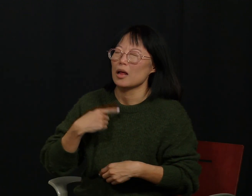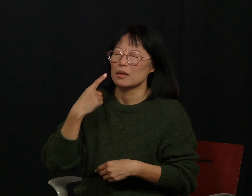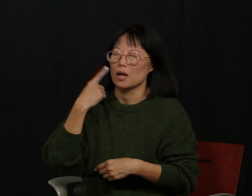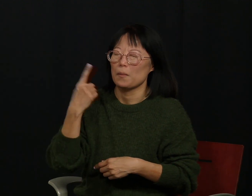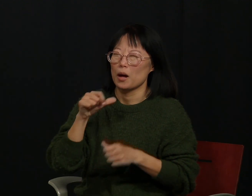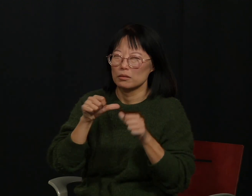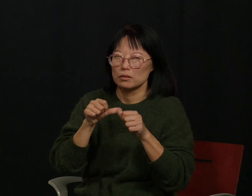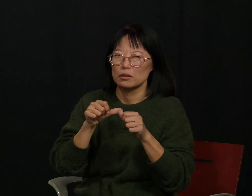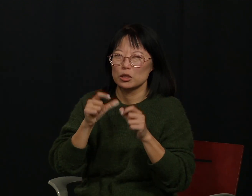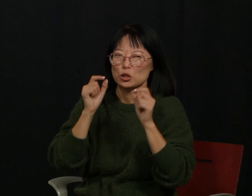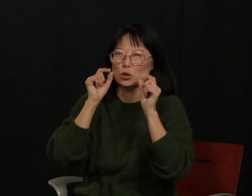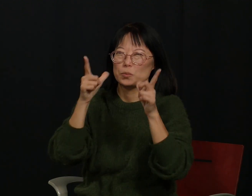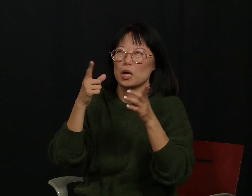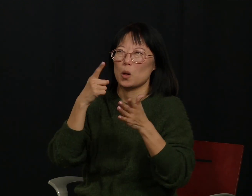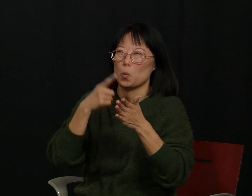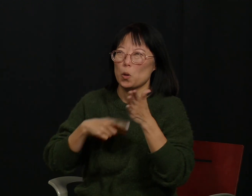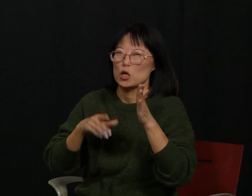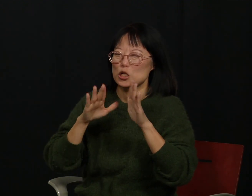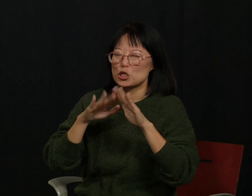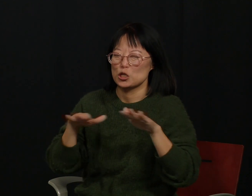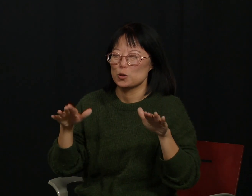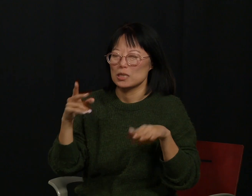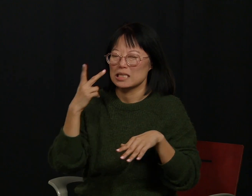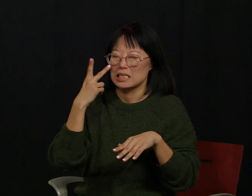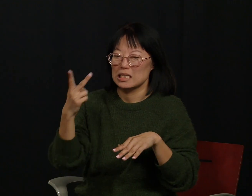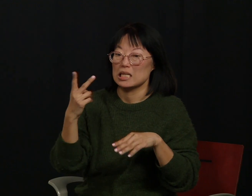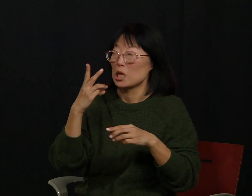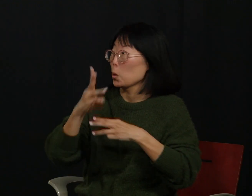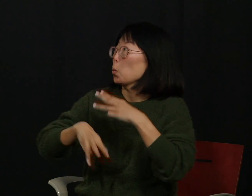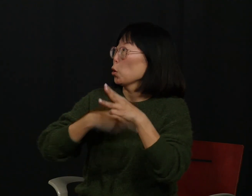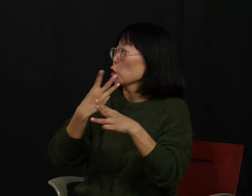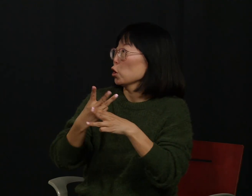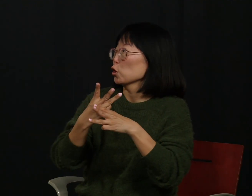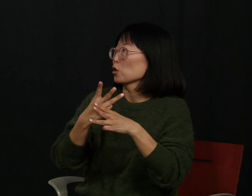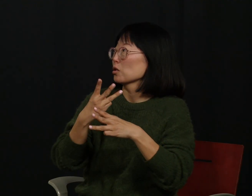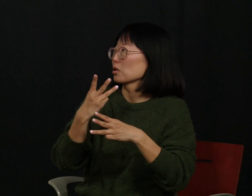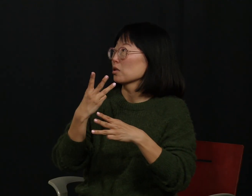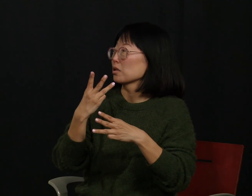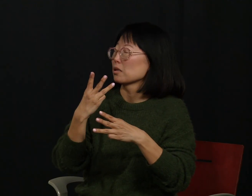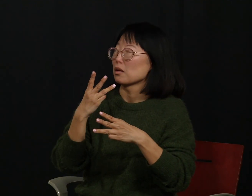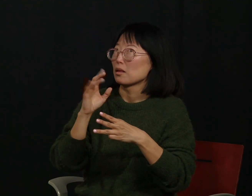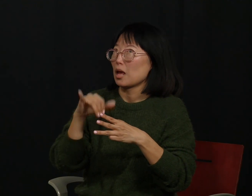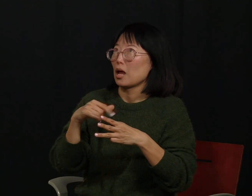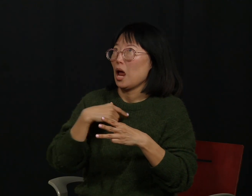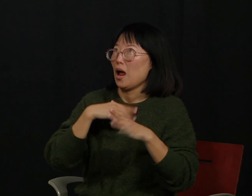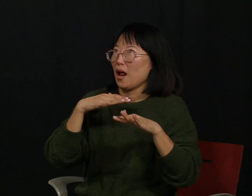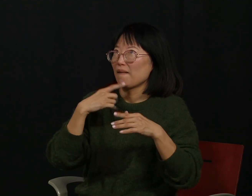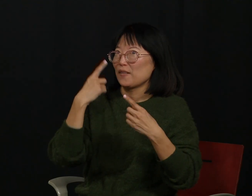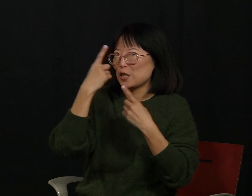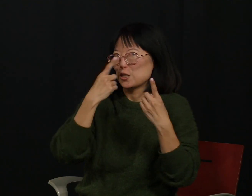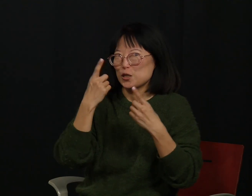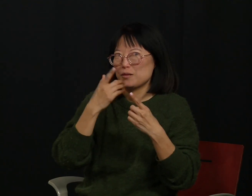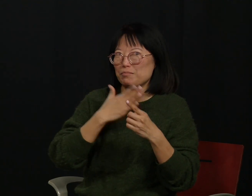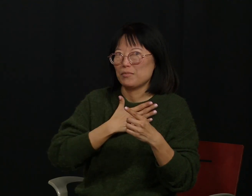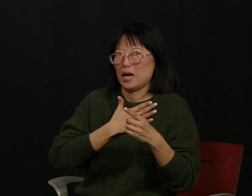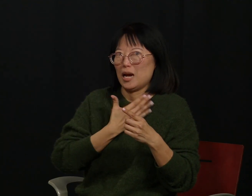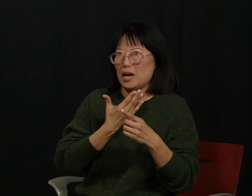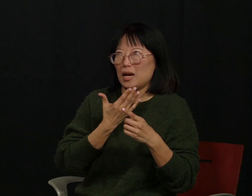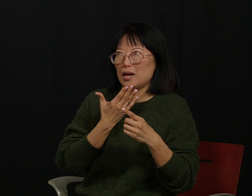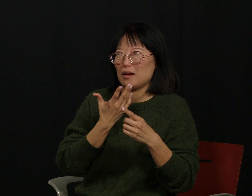I think I'm constantly surprised when children see the world that I haven't considered